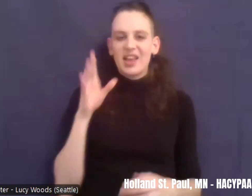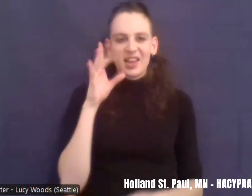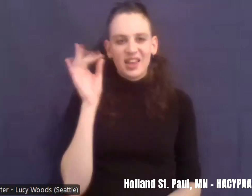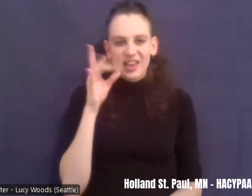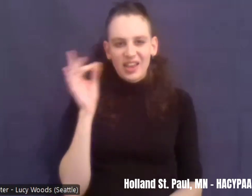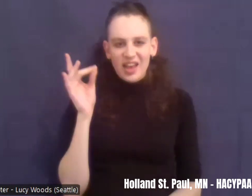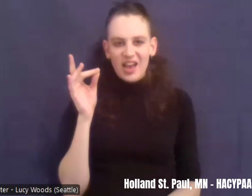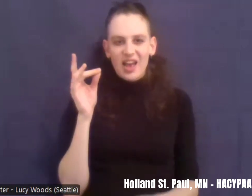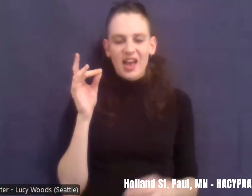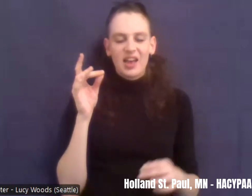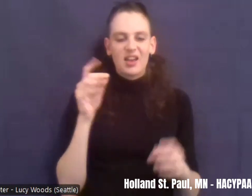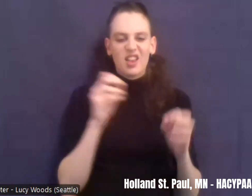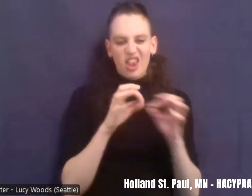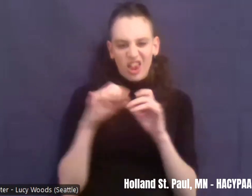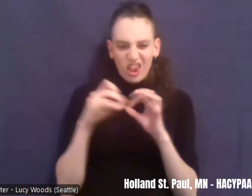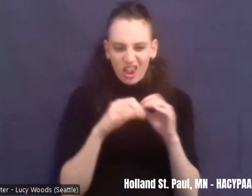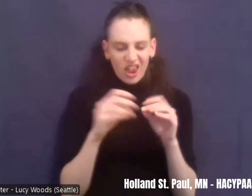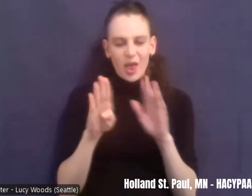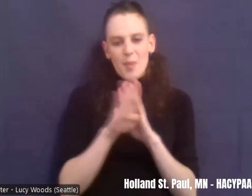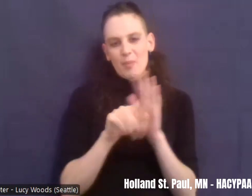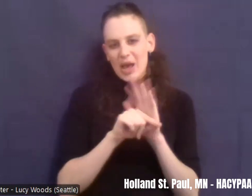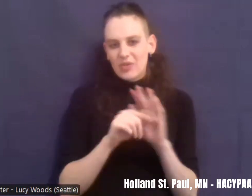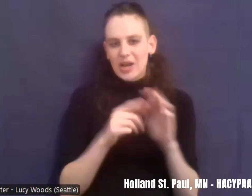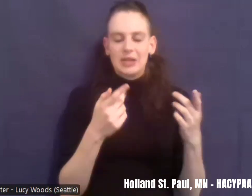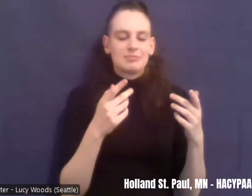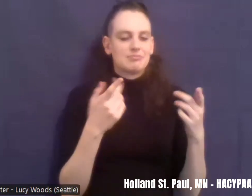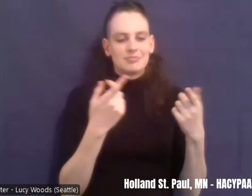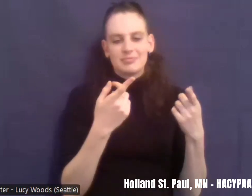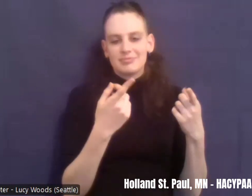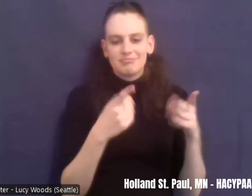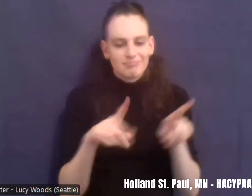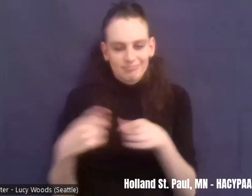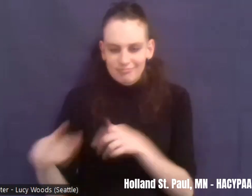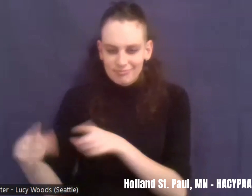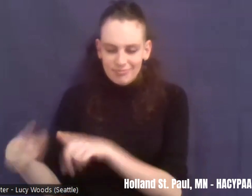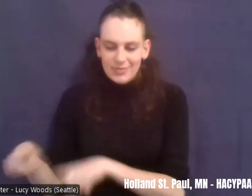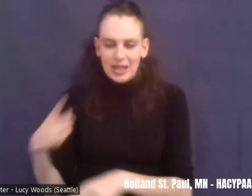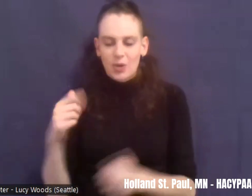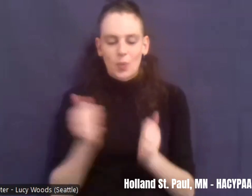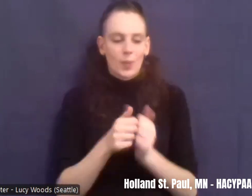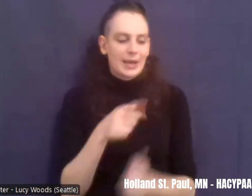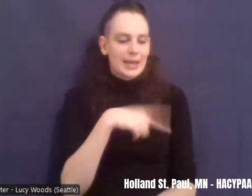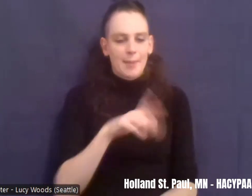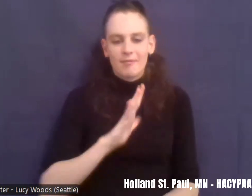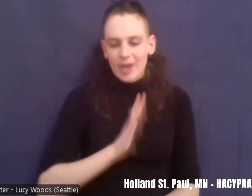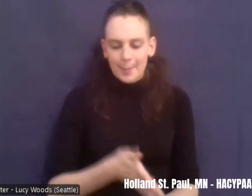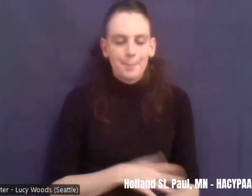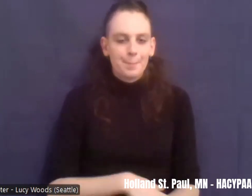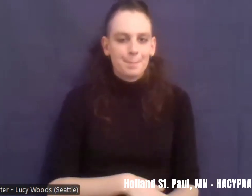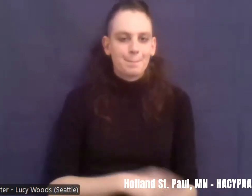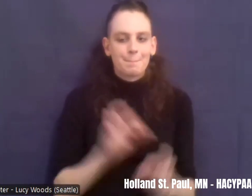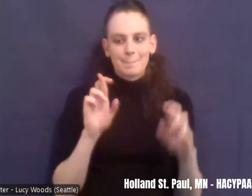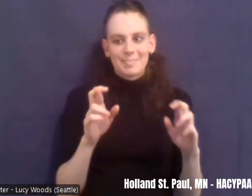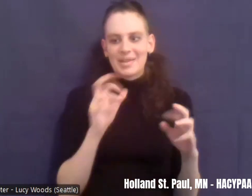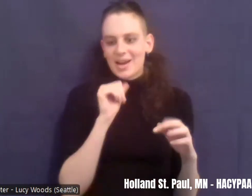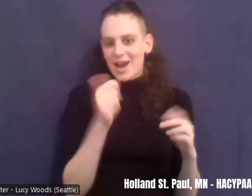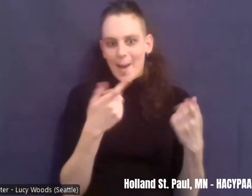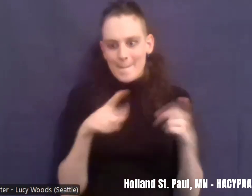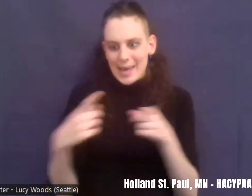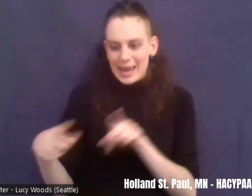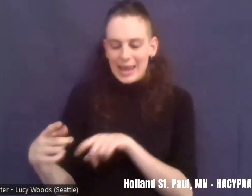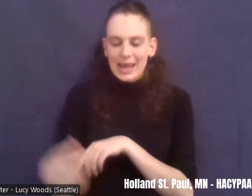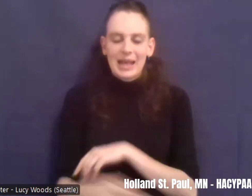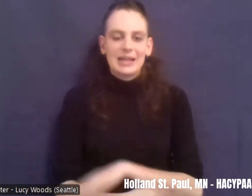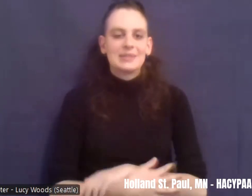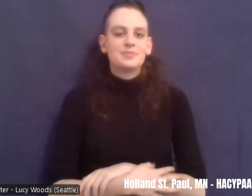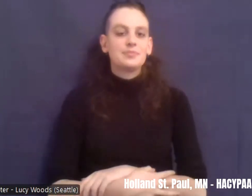They're not killing each other. That's just like how they get along. So hopefully that doesn't pop up.